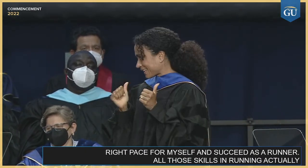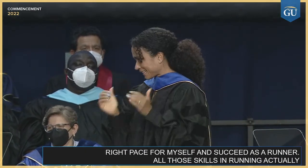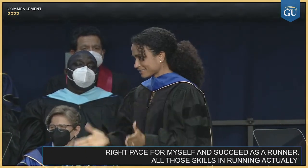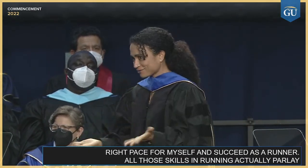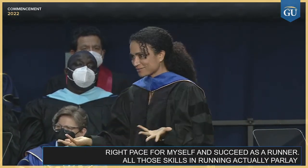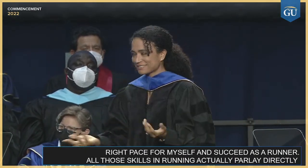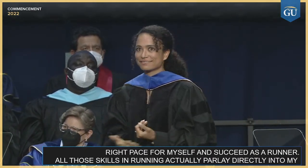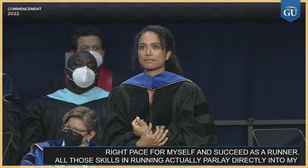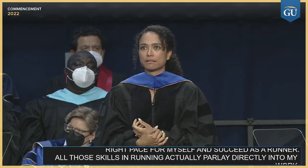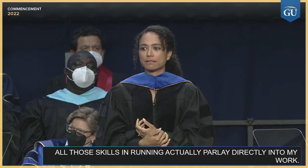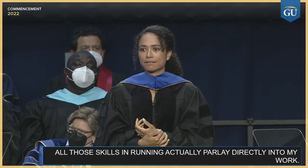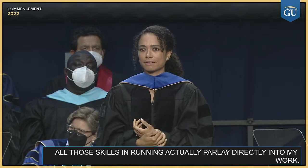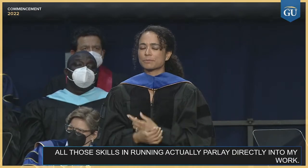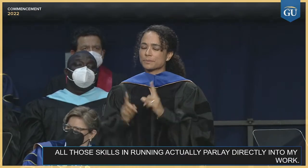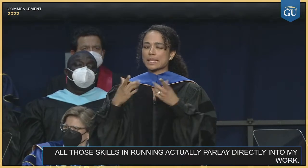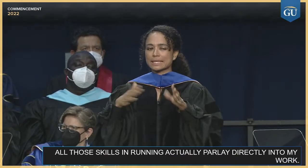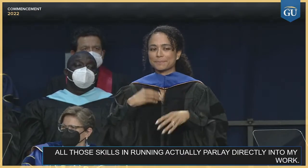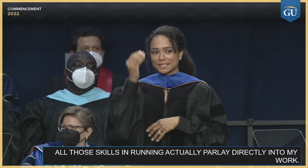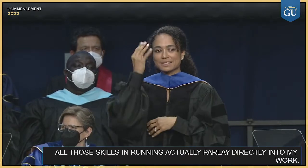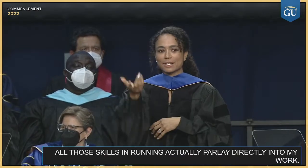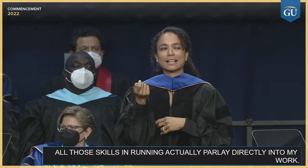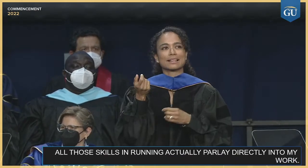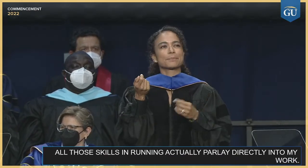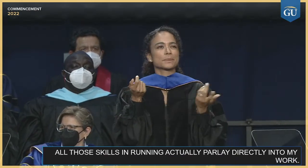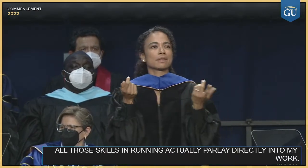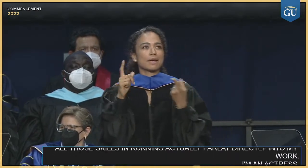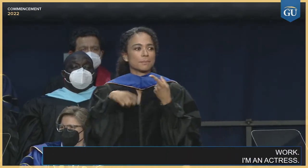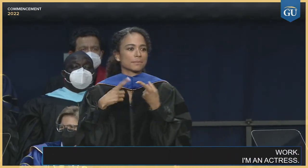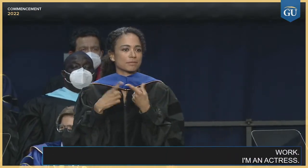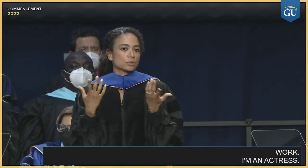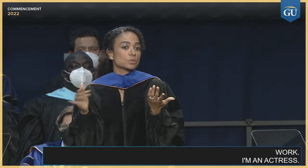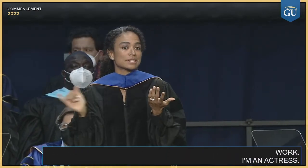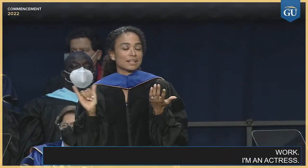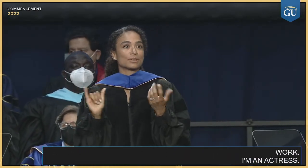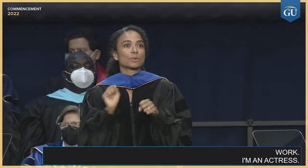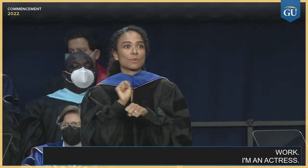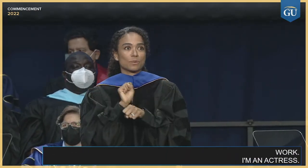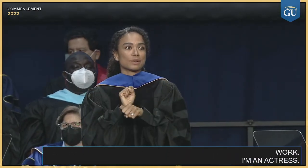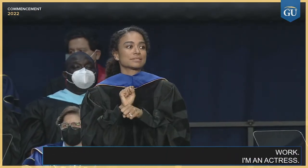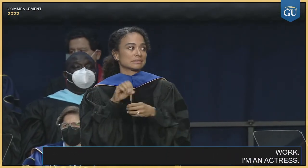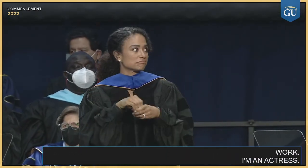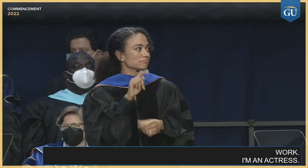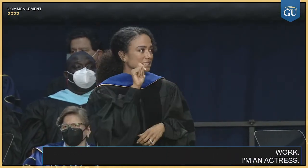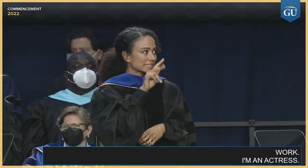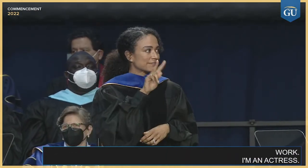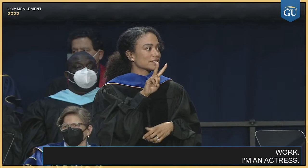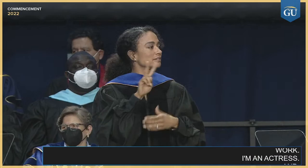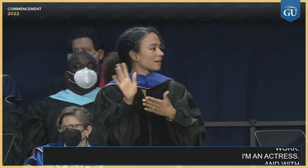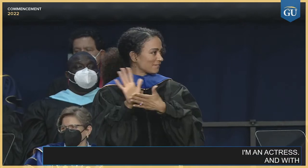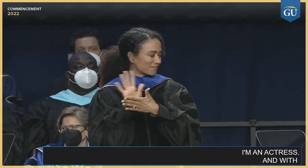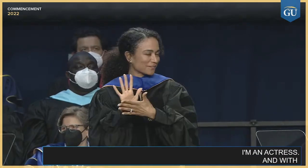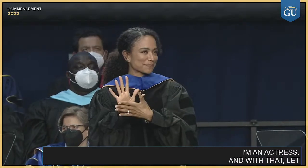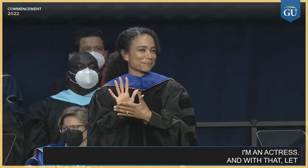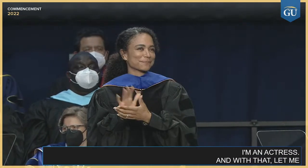I'm an actress. And with that, let me tell you a little bit about what it's like to work in TV and